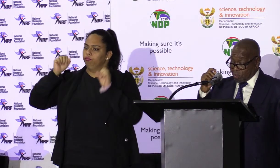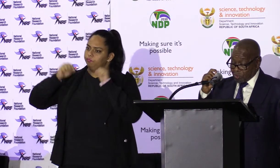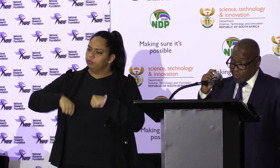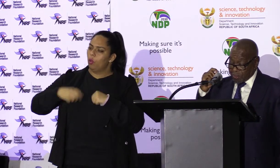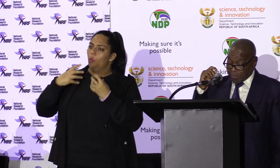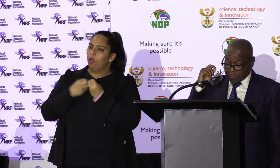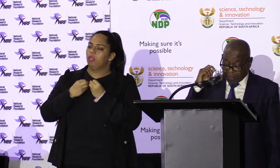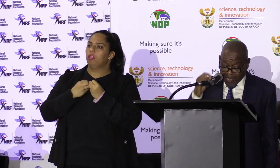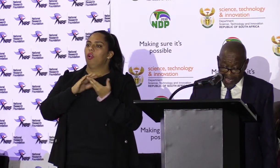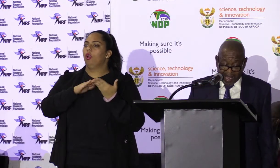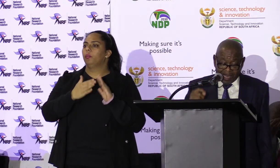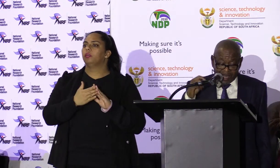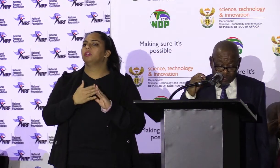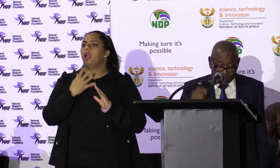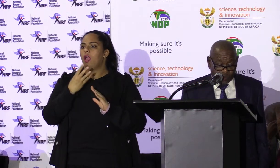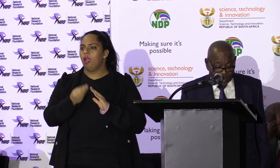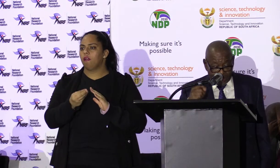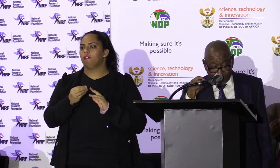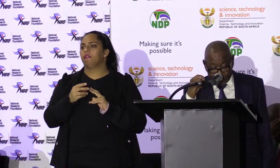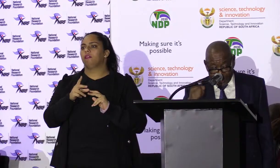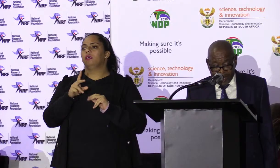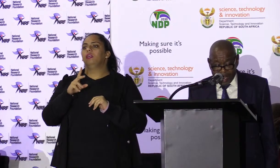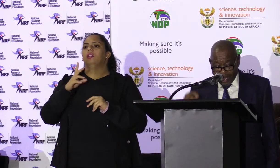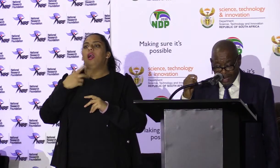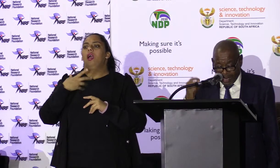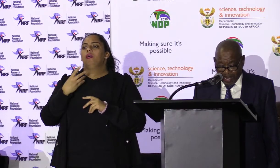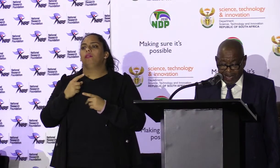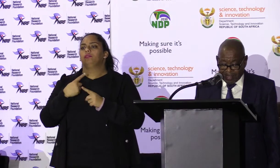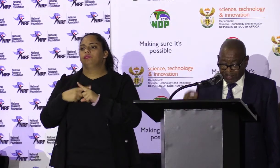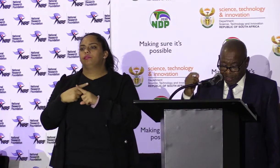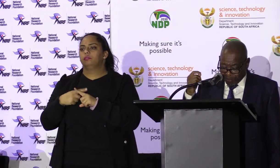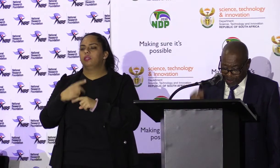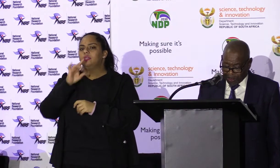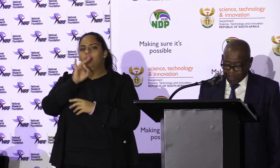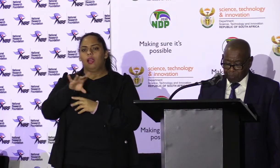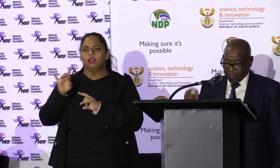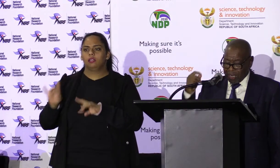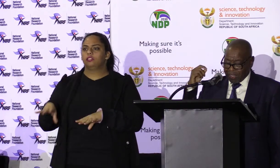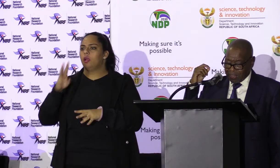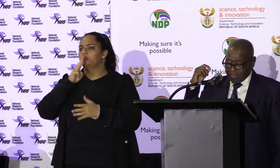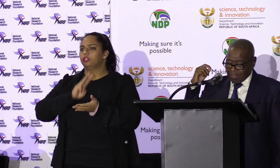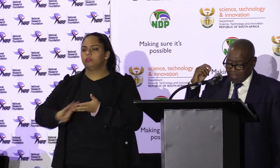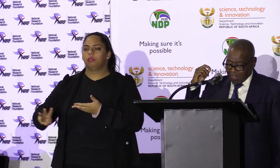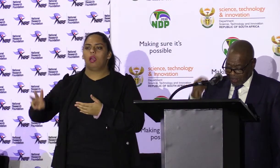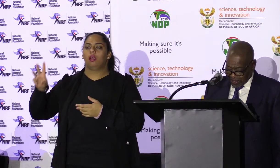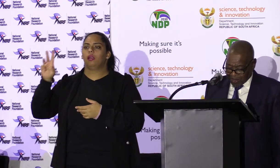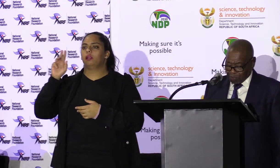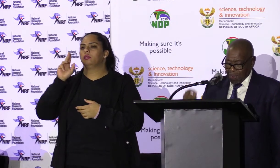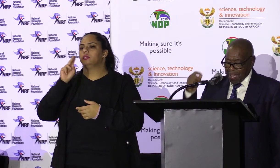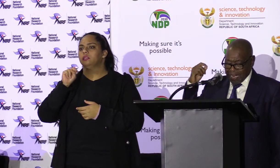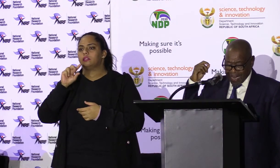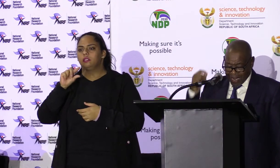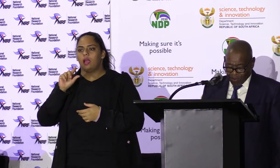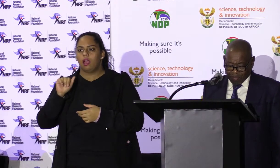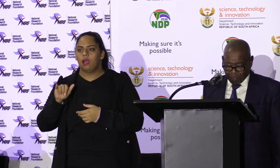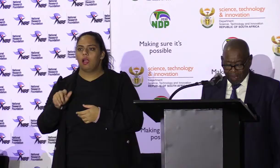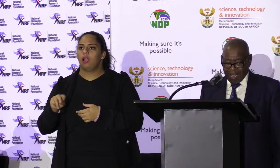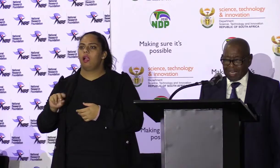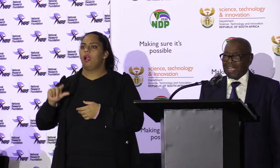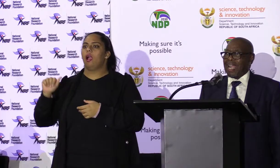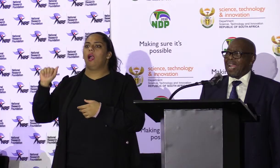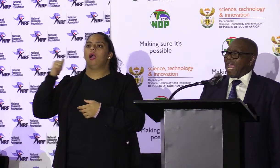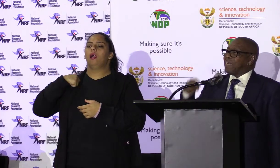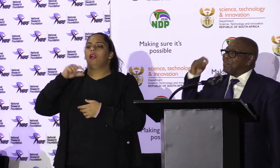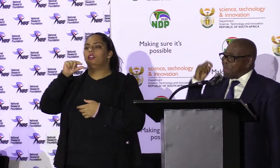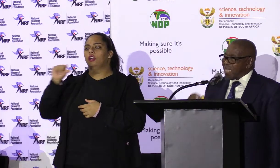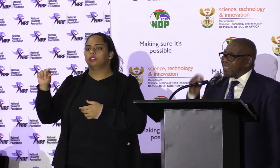from such communities as Enyanga, eGugulethu, Elanga, eKhayelitsha, Mitchell's Plain, Grassy Park, Hanover